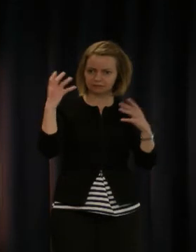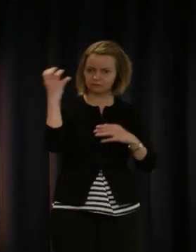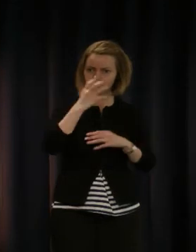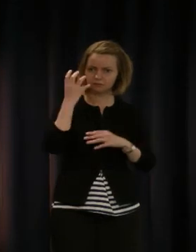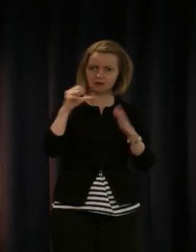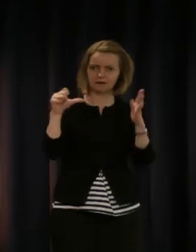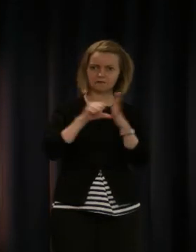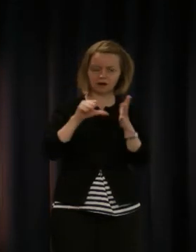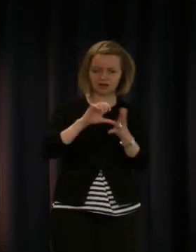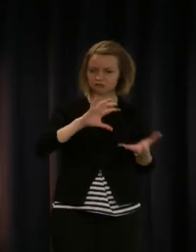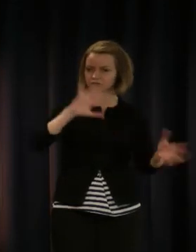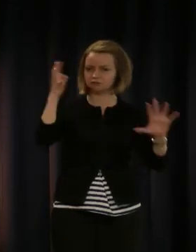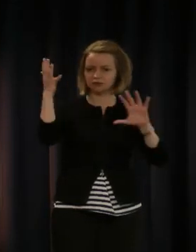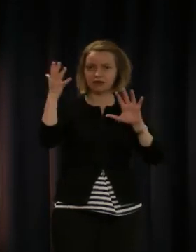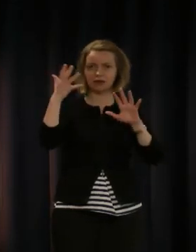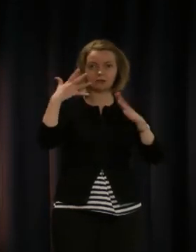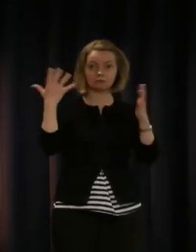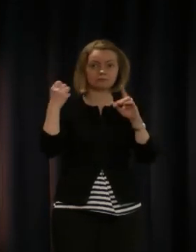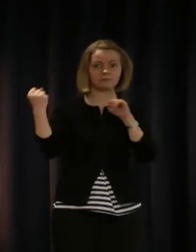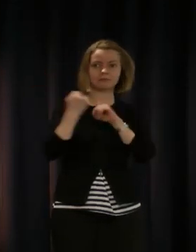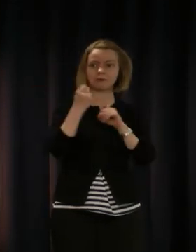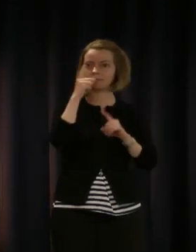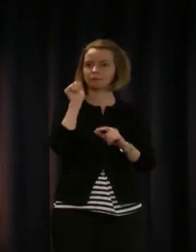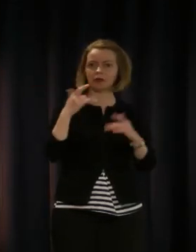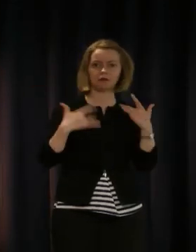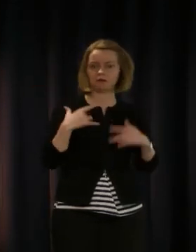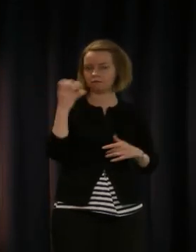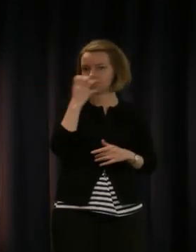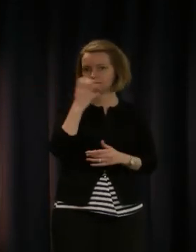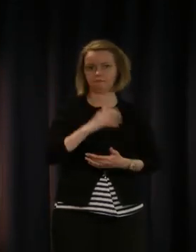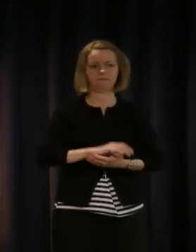and devastating impact on people's lives.